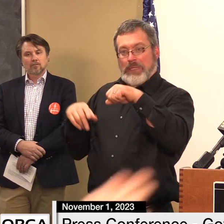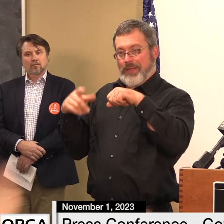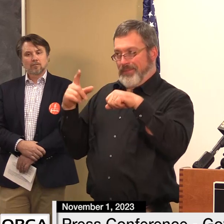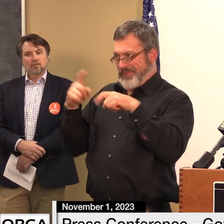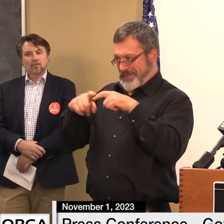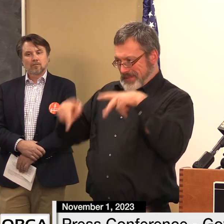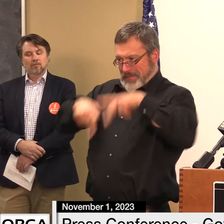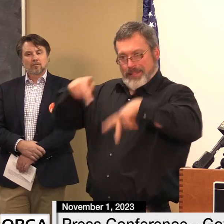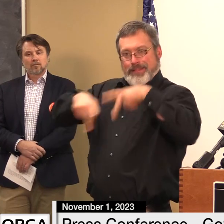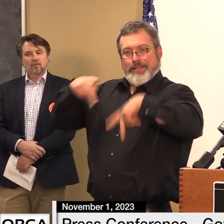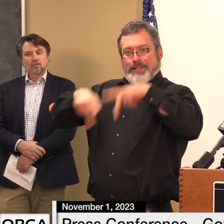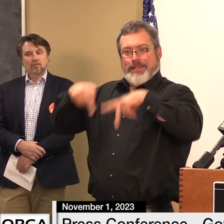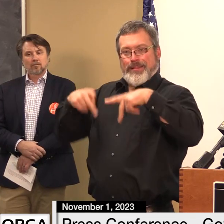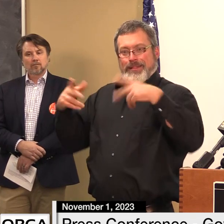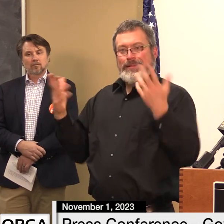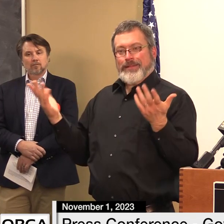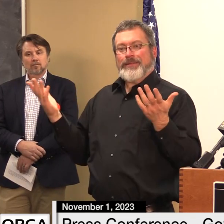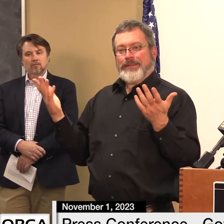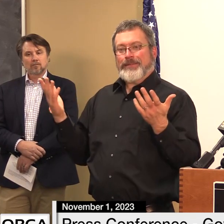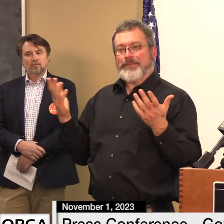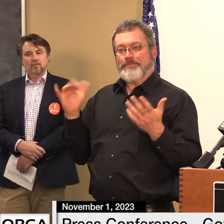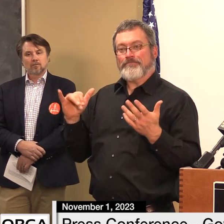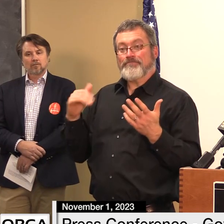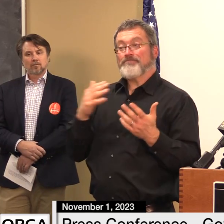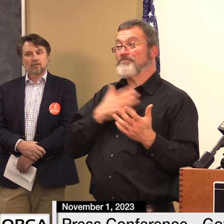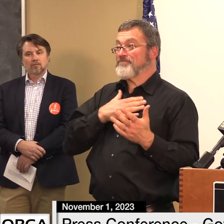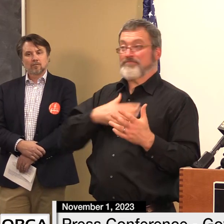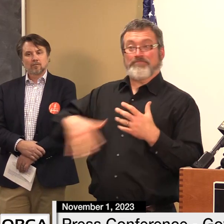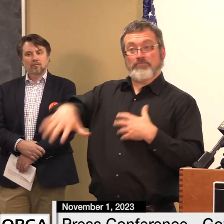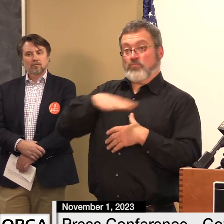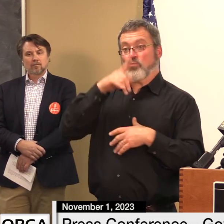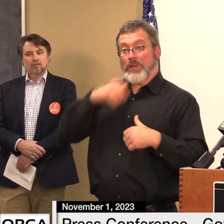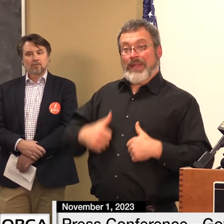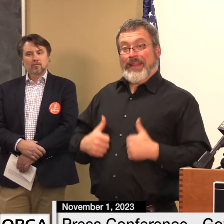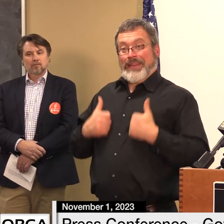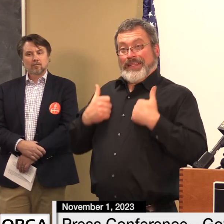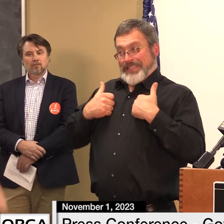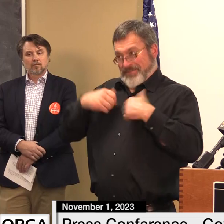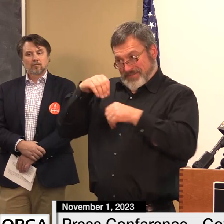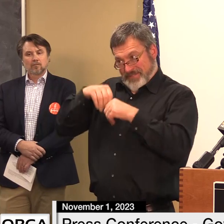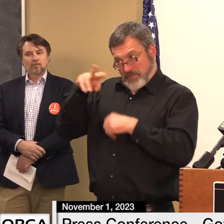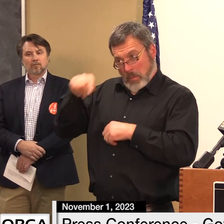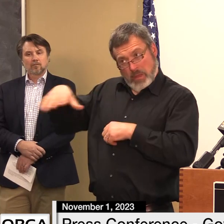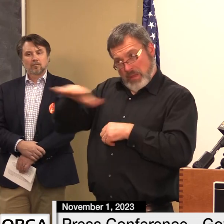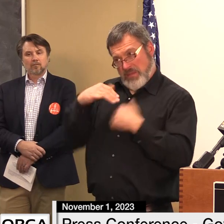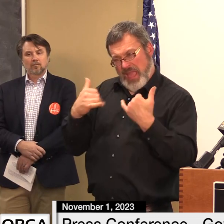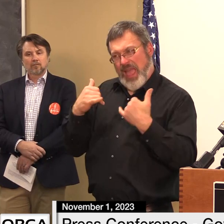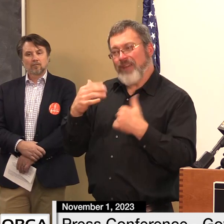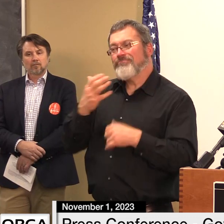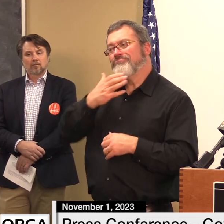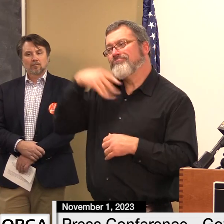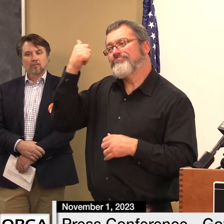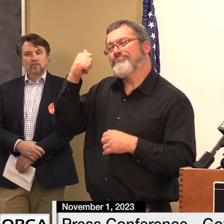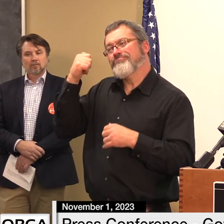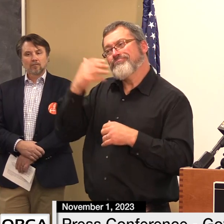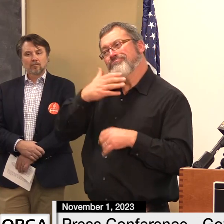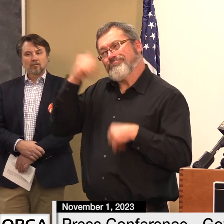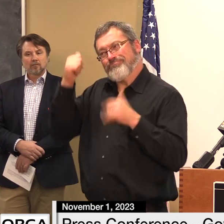We suffer from a demographic crisis here in the state. We're aging, and while that's